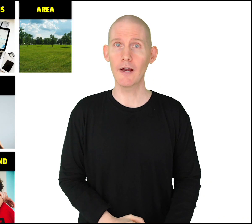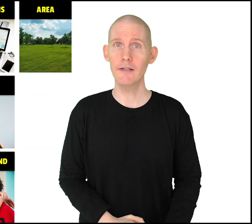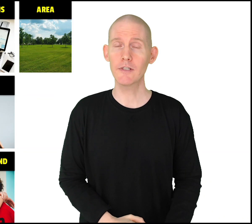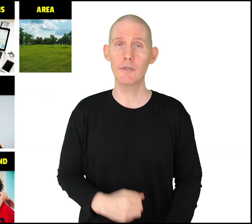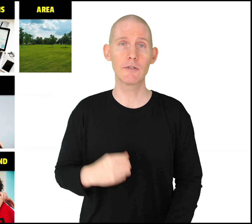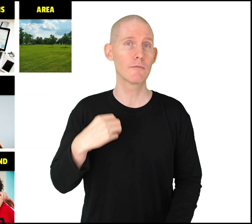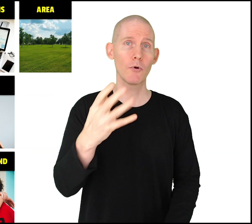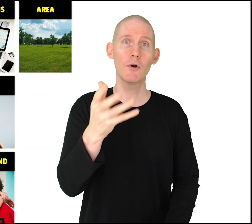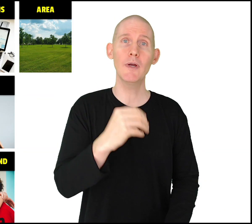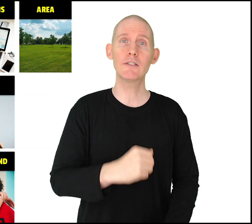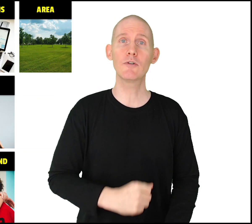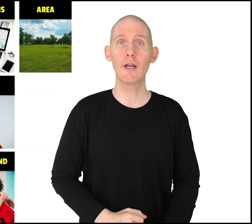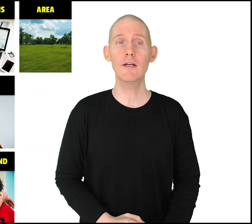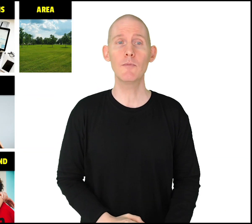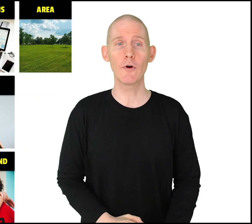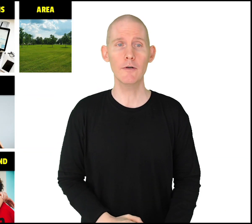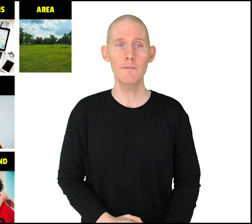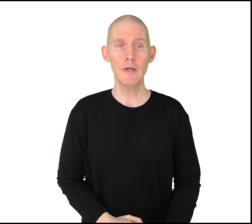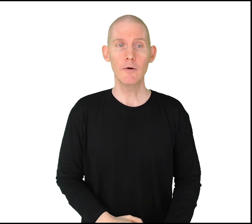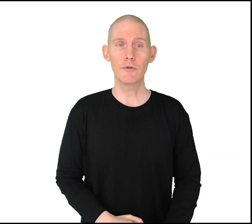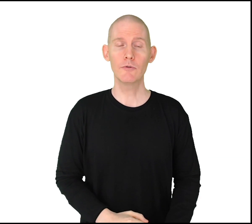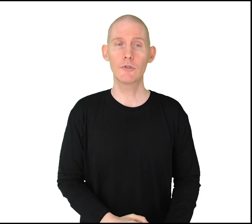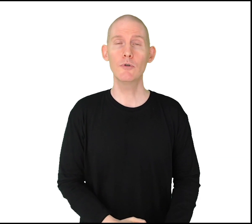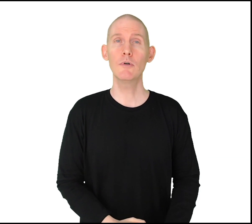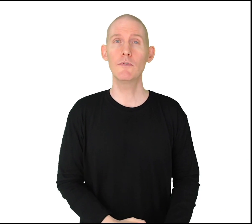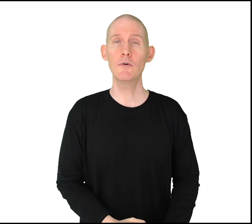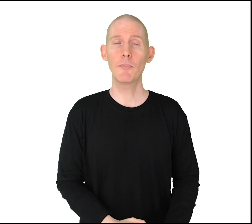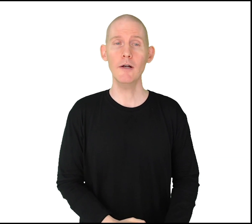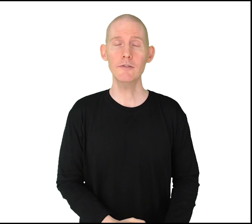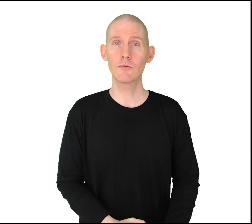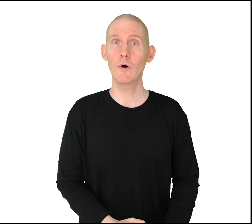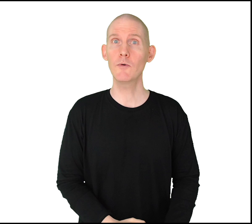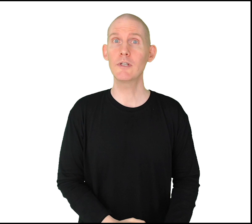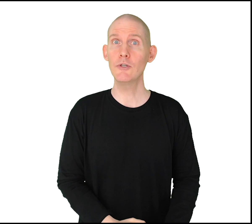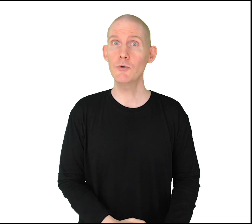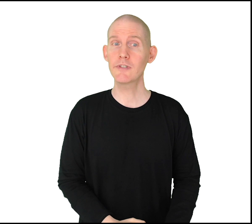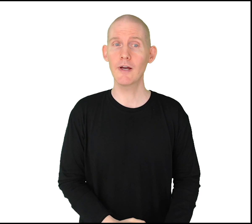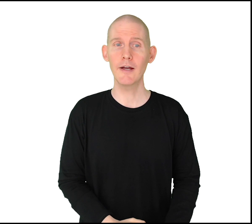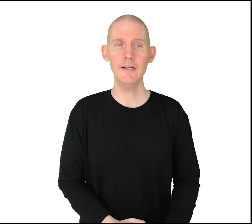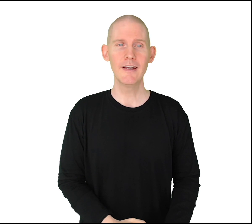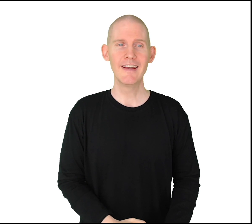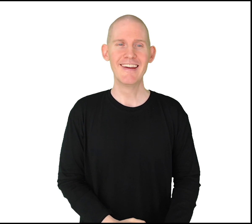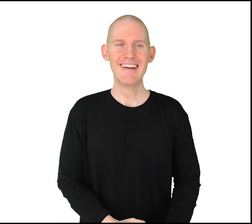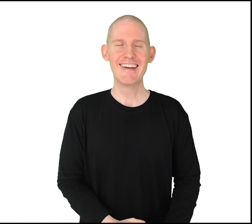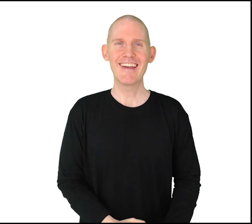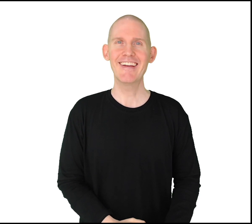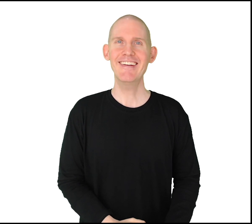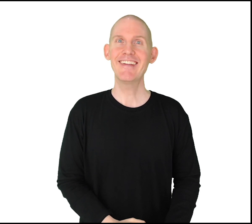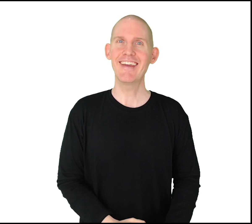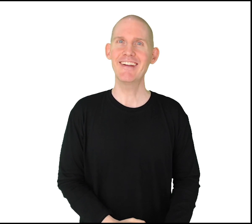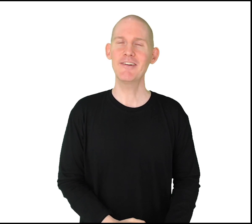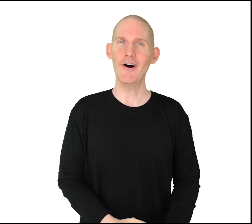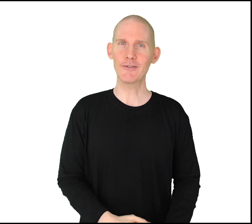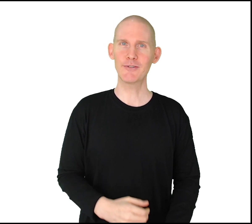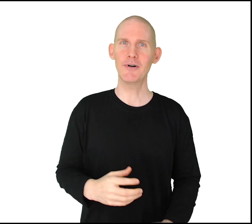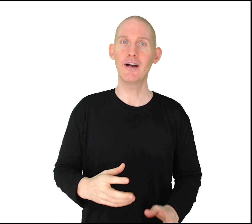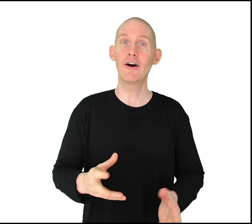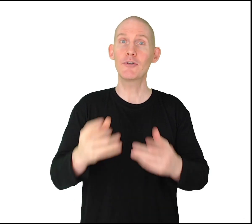signs. I'll be throwing them at you random order. We'll do 2 review parts, one where you sign, and then also an